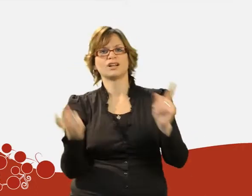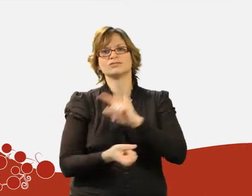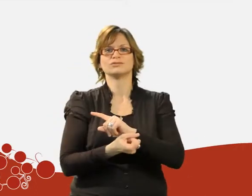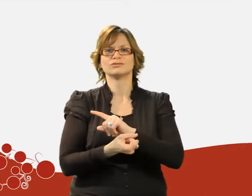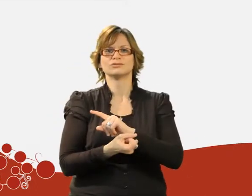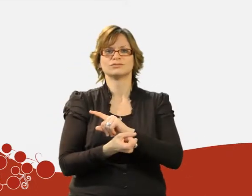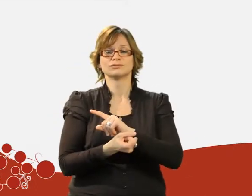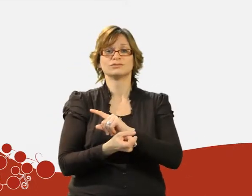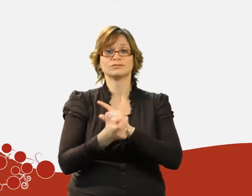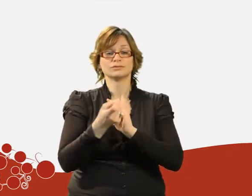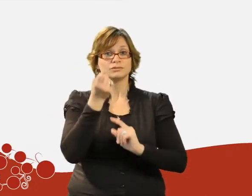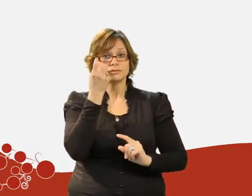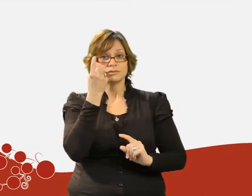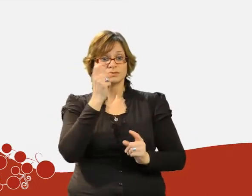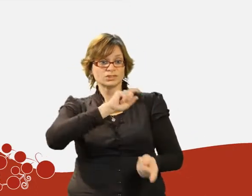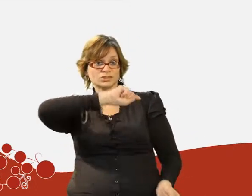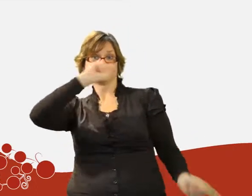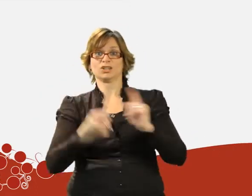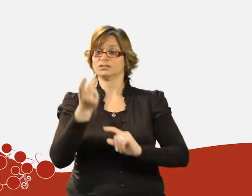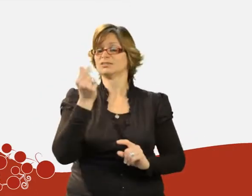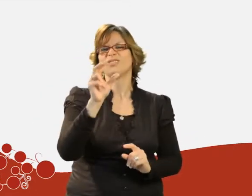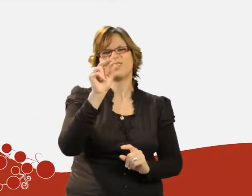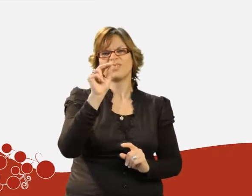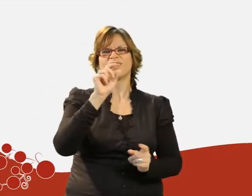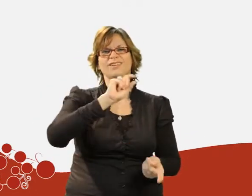As technology advances, we are making the transition to newer devices.